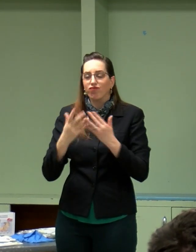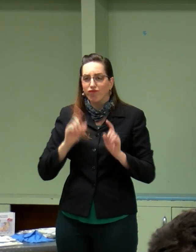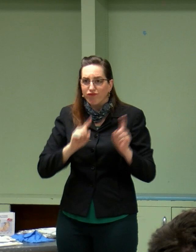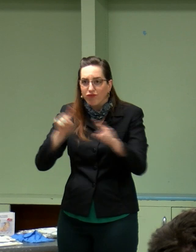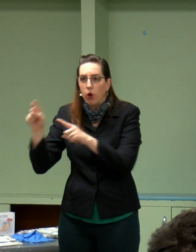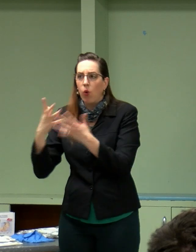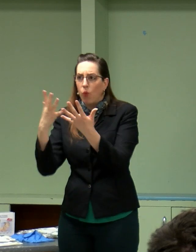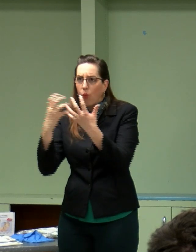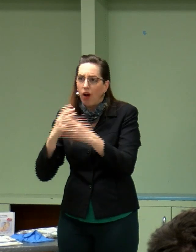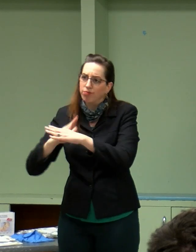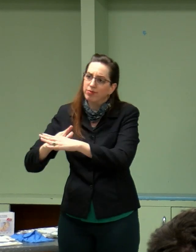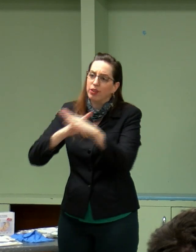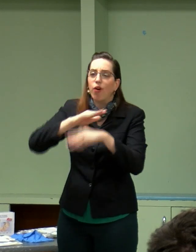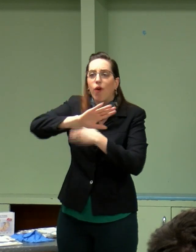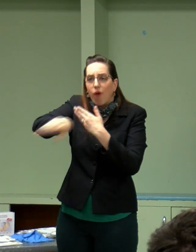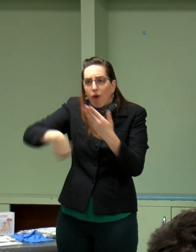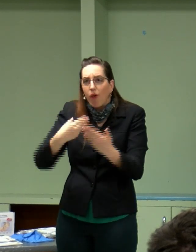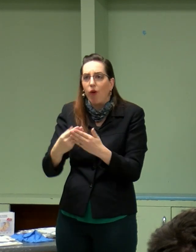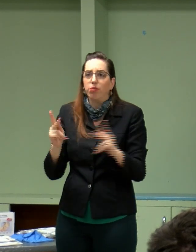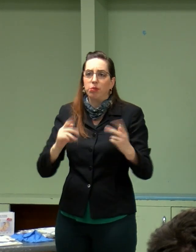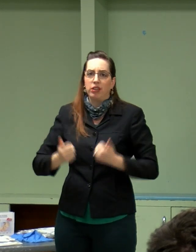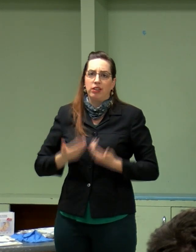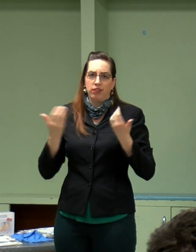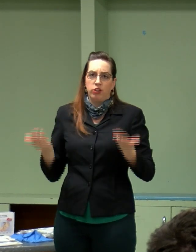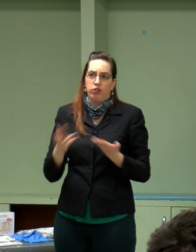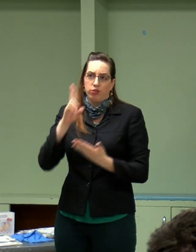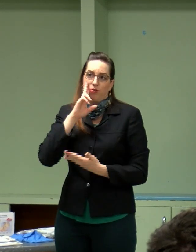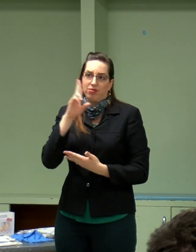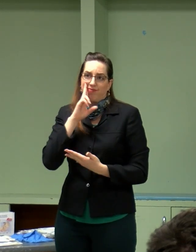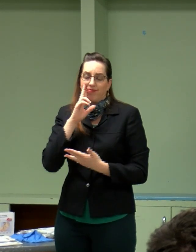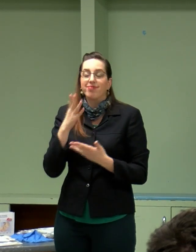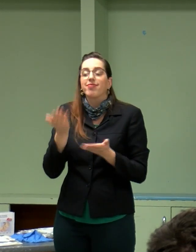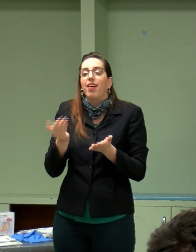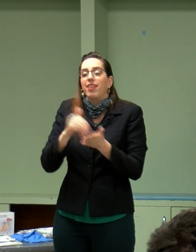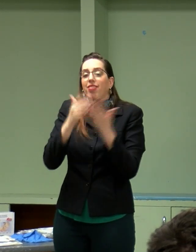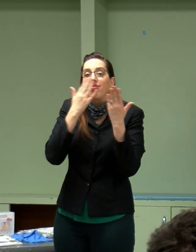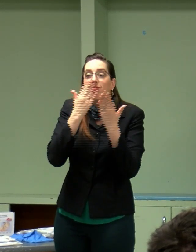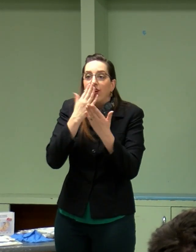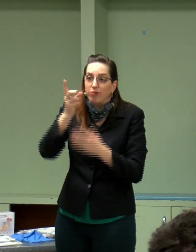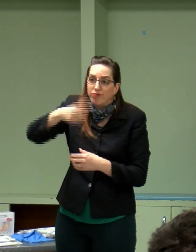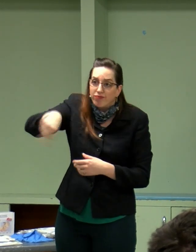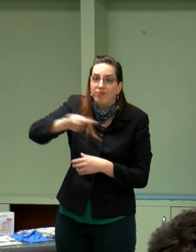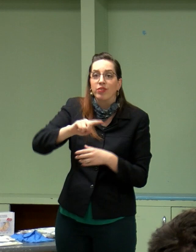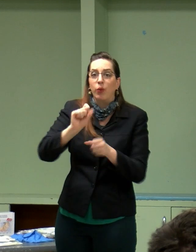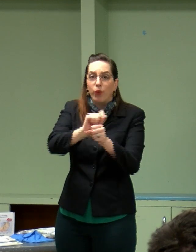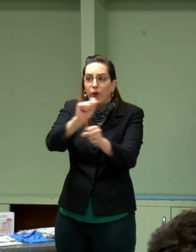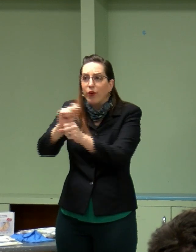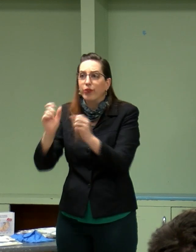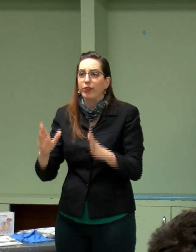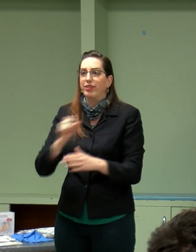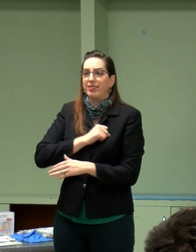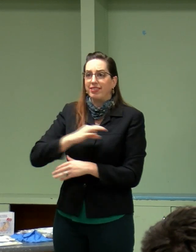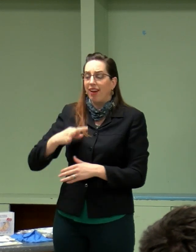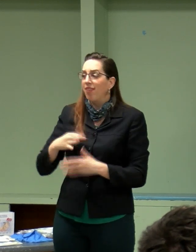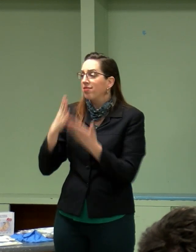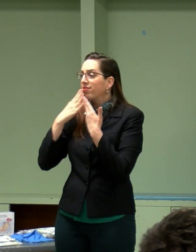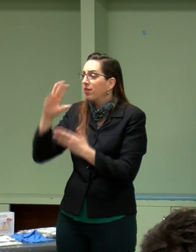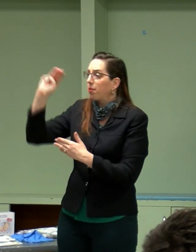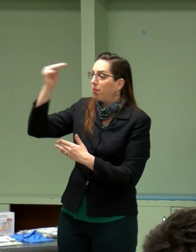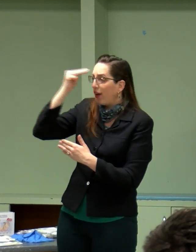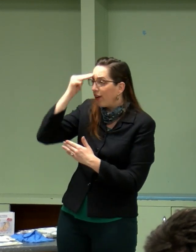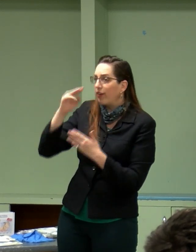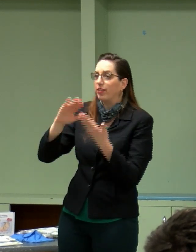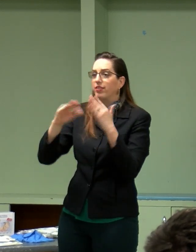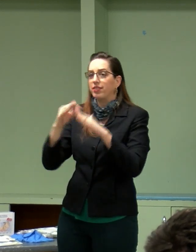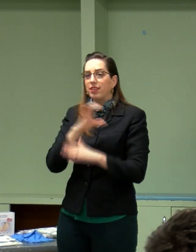are protected and safe during this pandemic. Once again, thank you to them, thank you to their staffs, and especially thank you to our mayor and our city